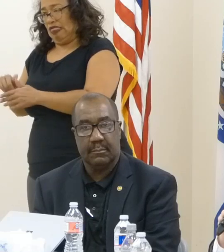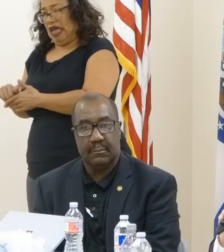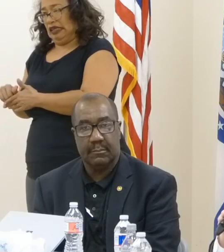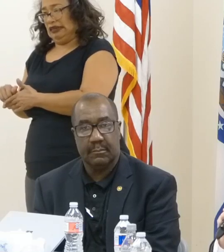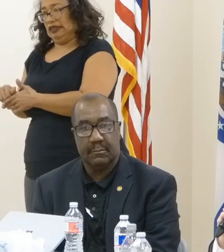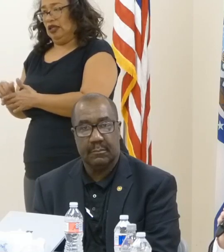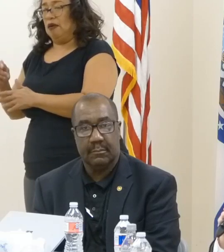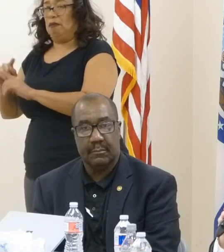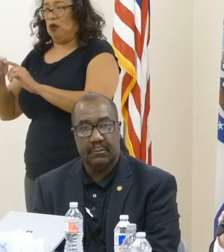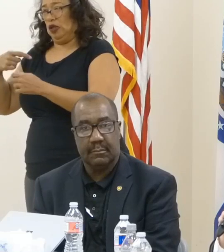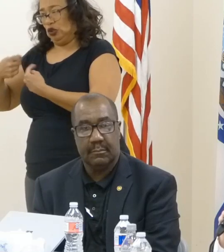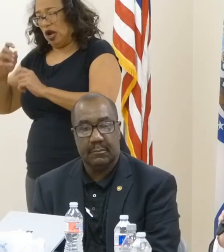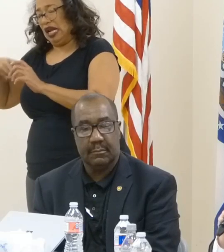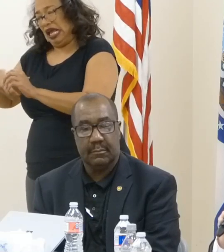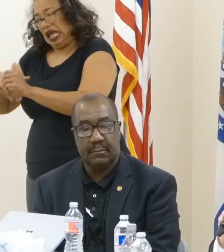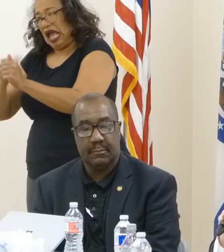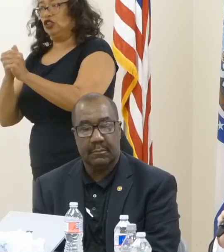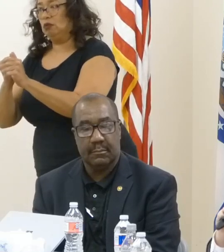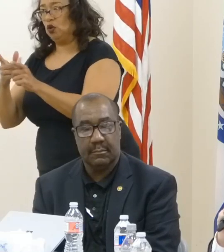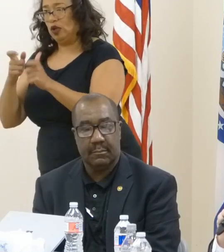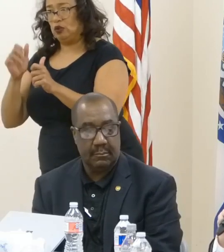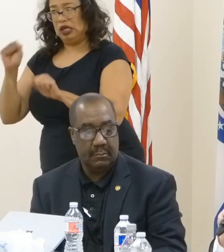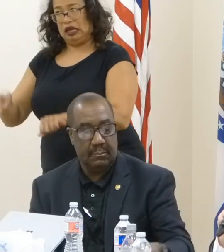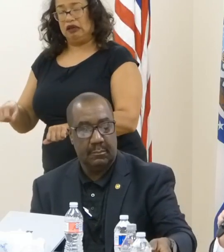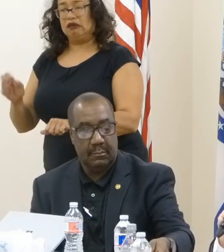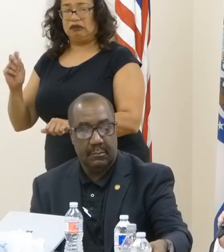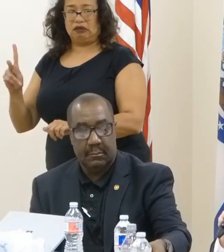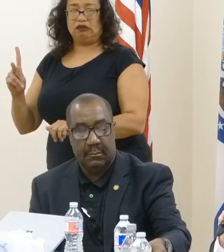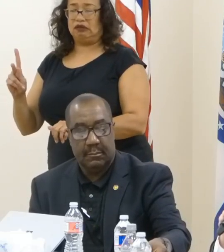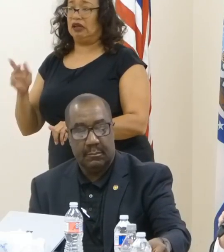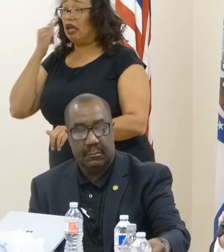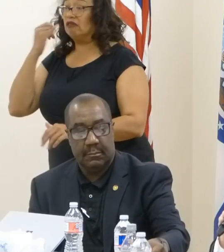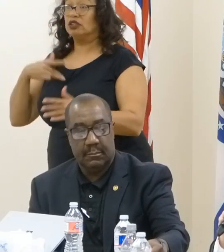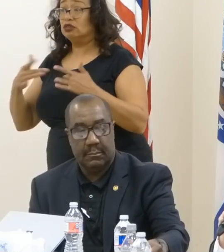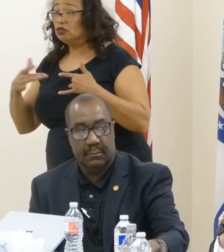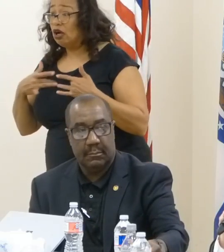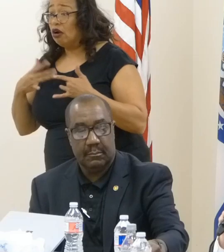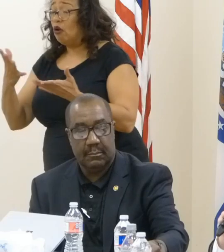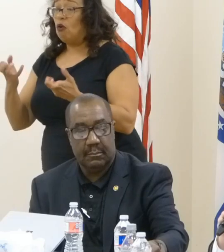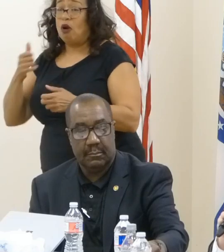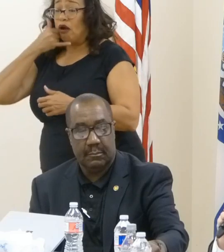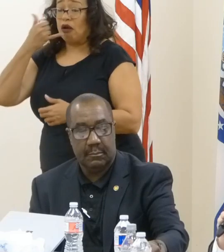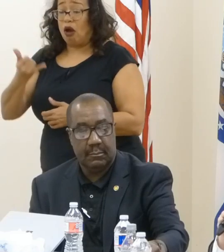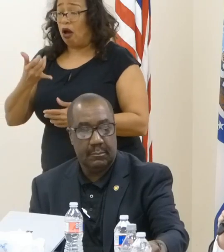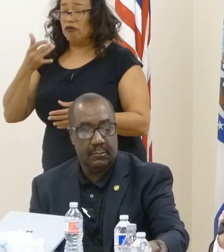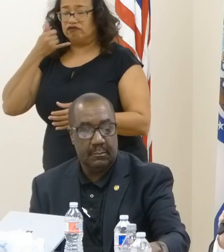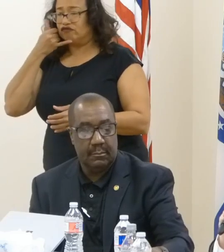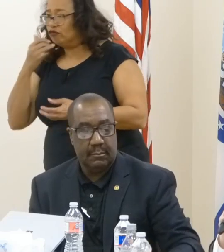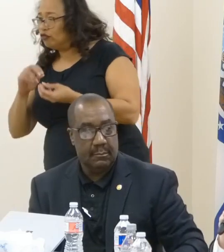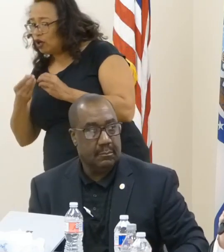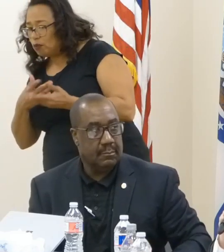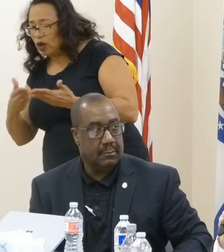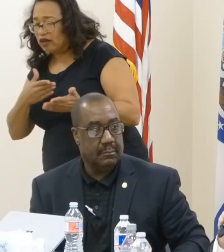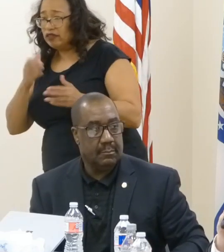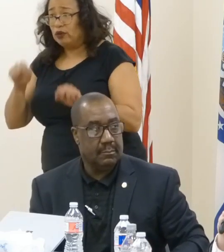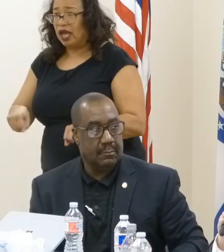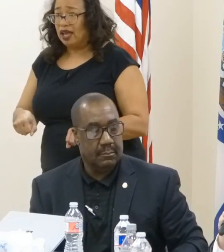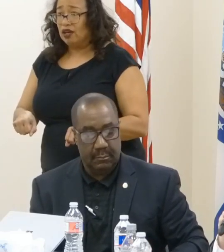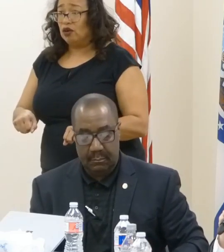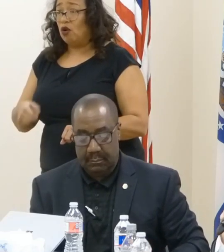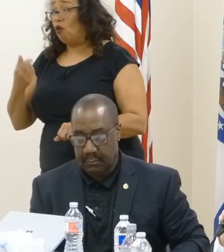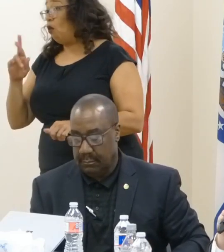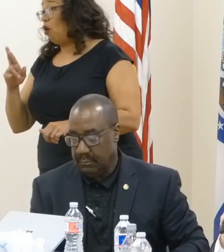we're catching up as fast as we can. If you are concerned and you want to call into our numbers, you can, or call